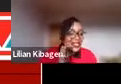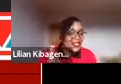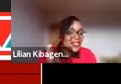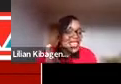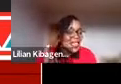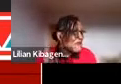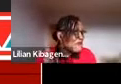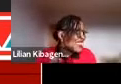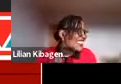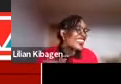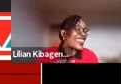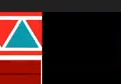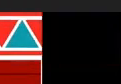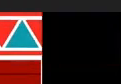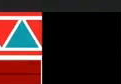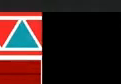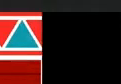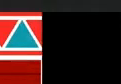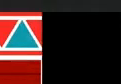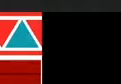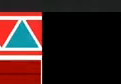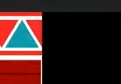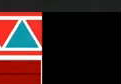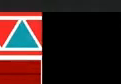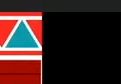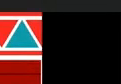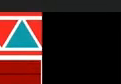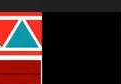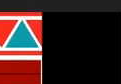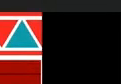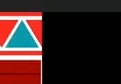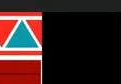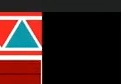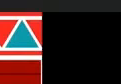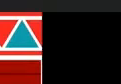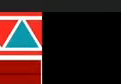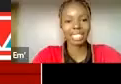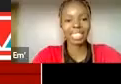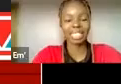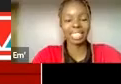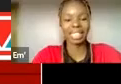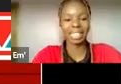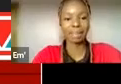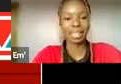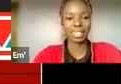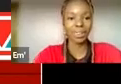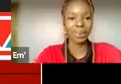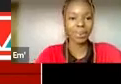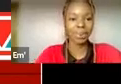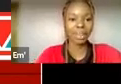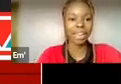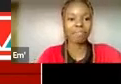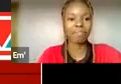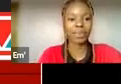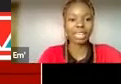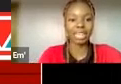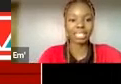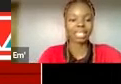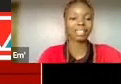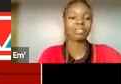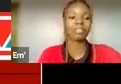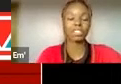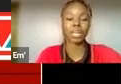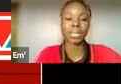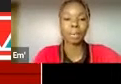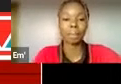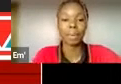Back to you, Emilia. Thank you, Lillian. Still in the same category, we have winners